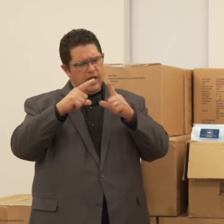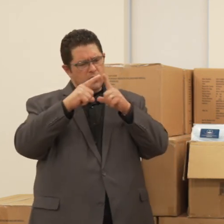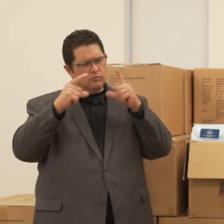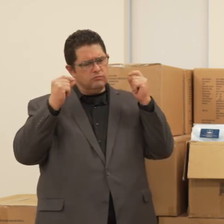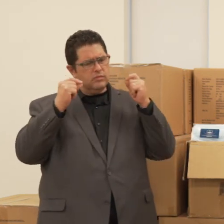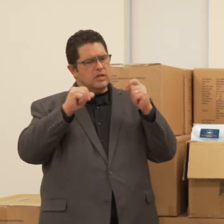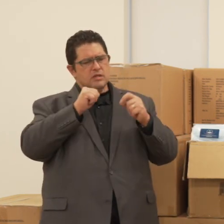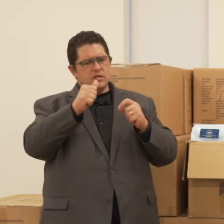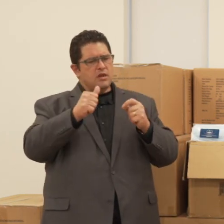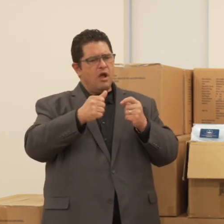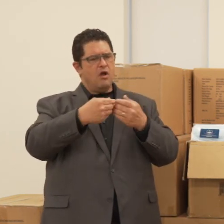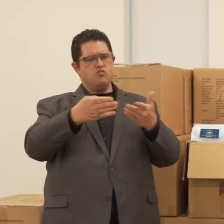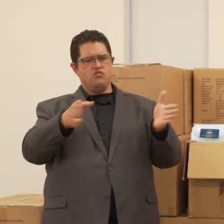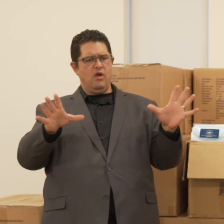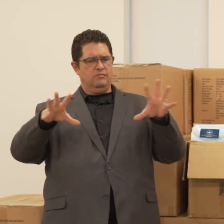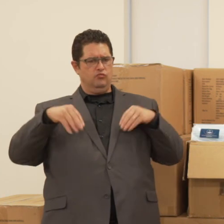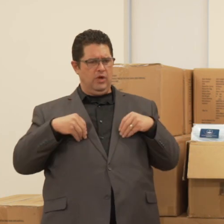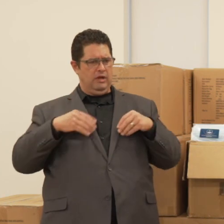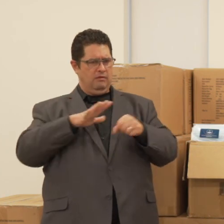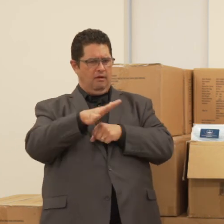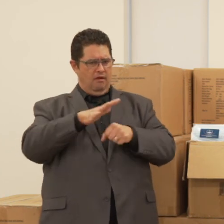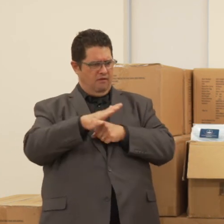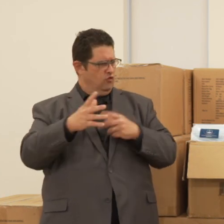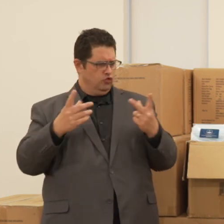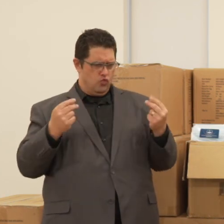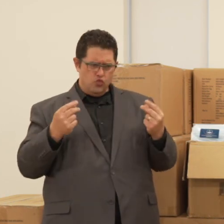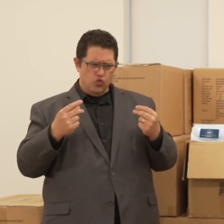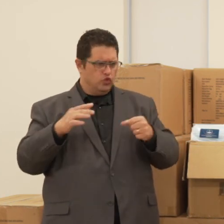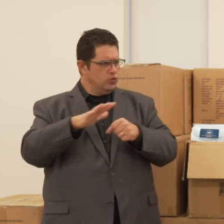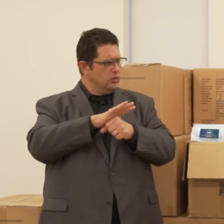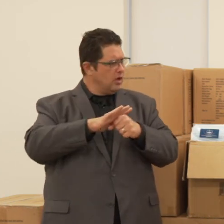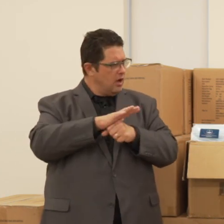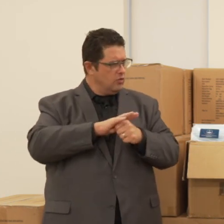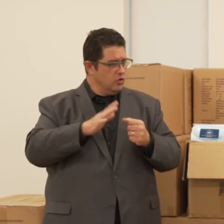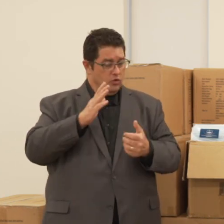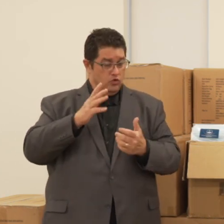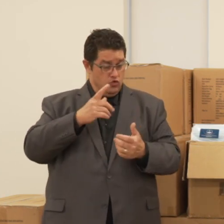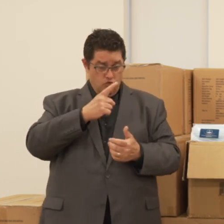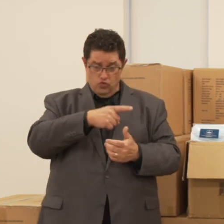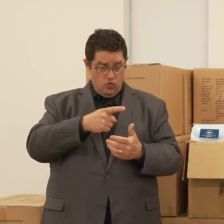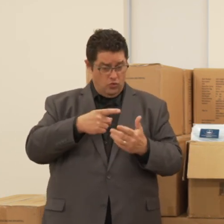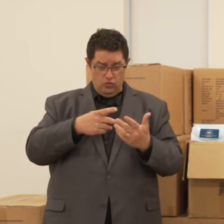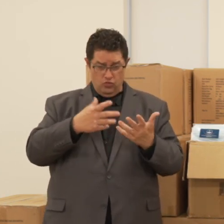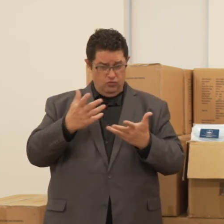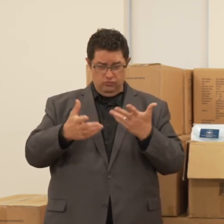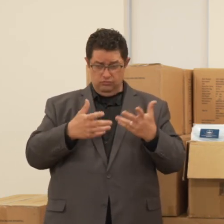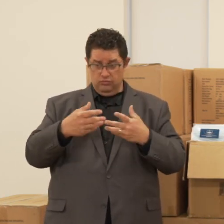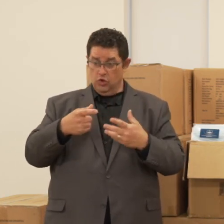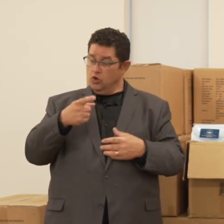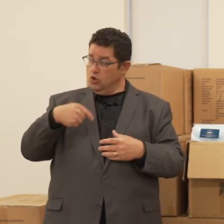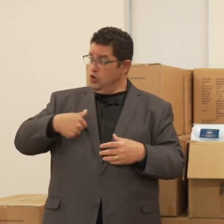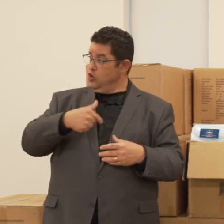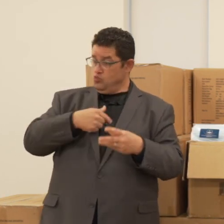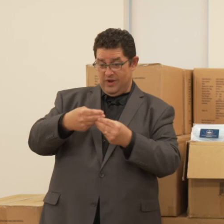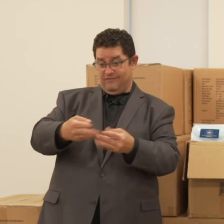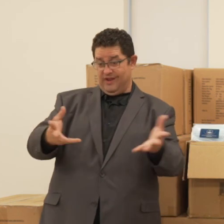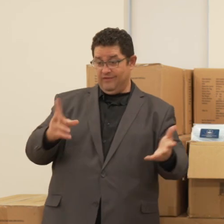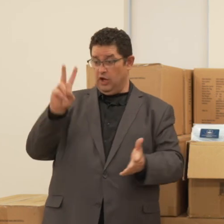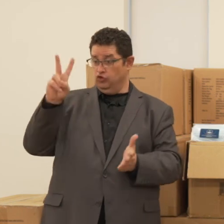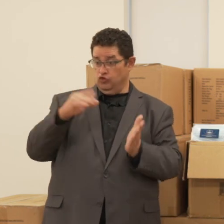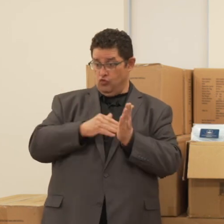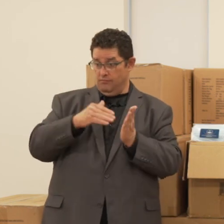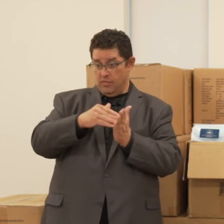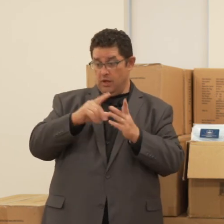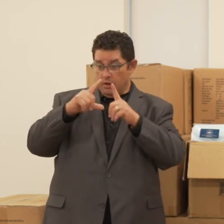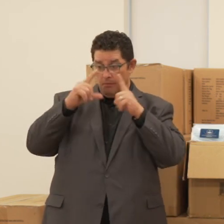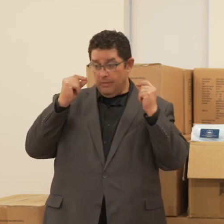county doing to get that message out there? Are you guys doing stops handing out these masks, or what are you? We've given out 2 million masks in St. Louis County, and we